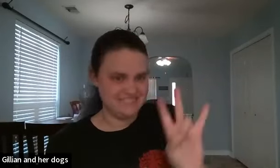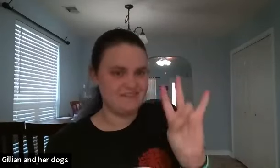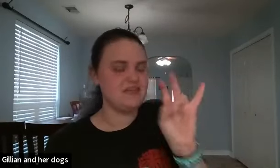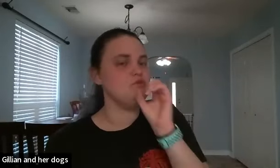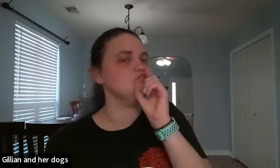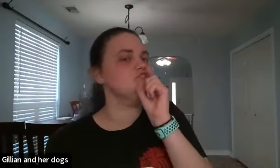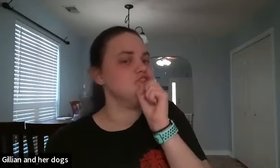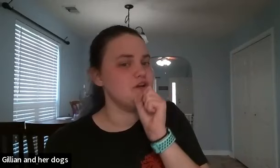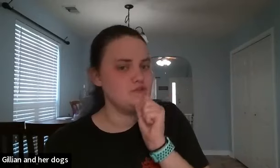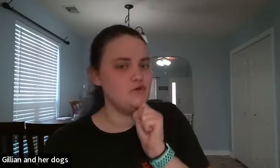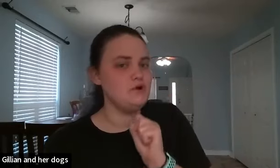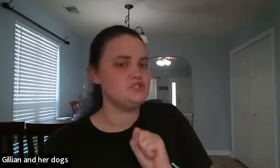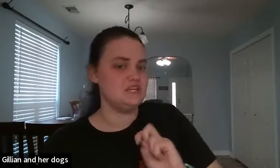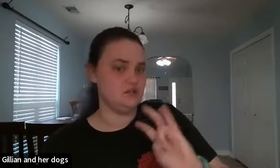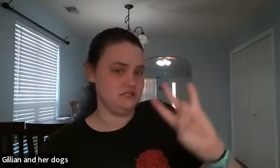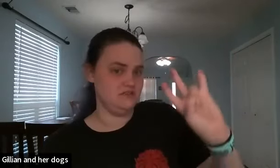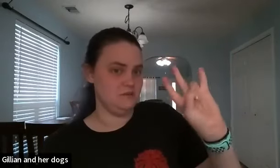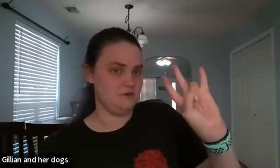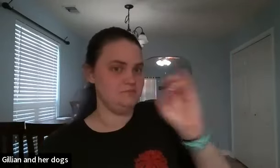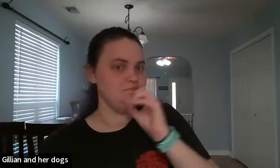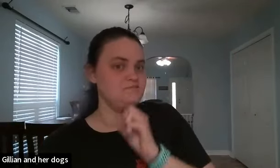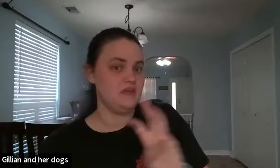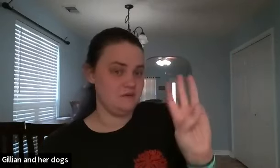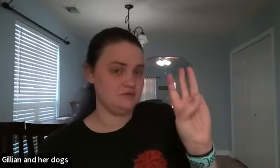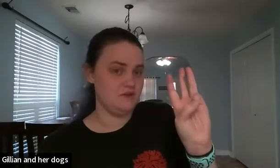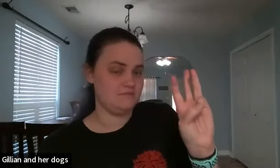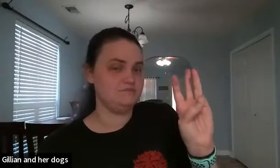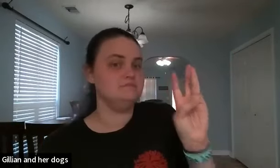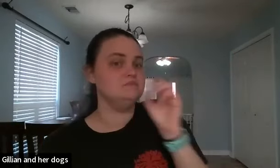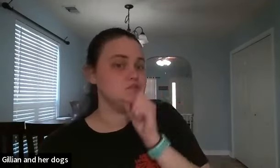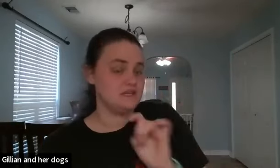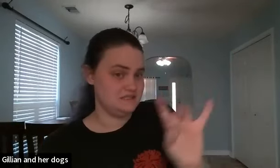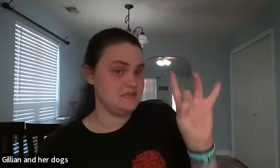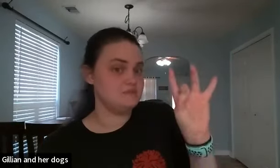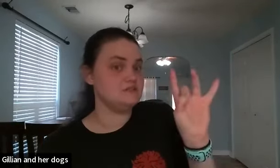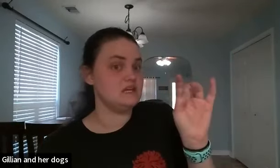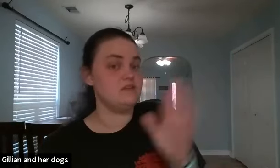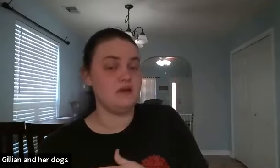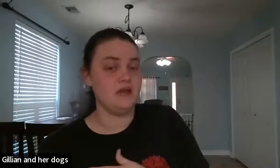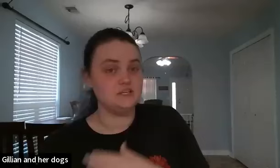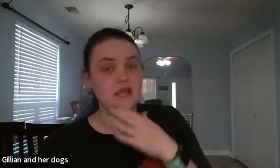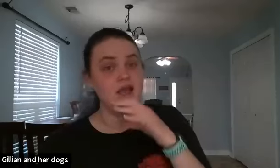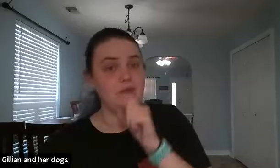9, 8, 7. They will start the full motion and turn into the number, and they will do that. So that's them still saying that my age, like I'm age